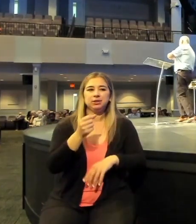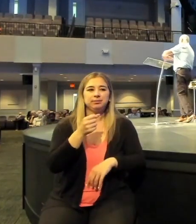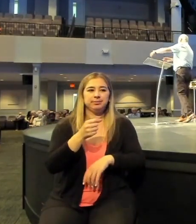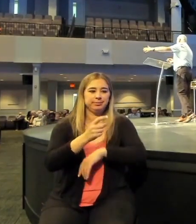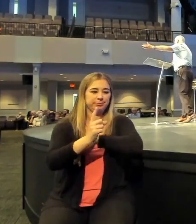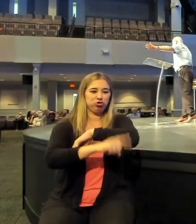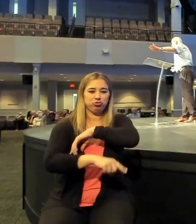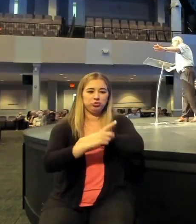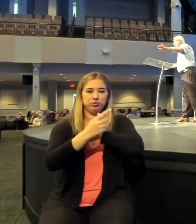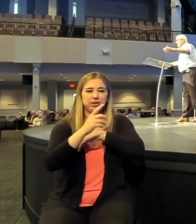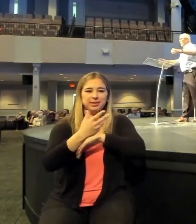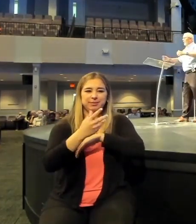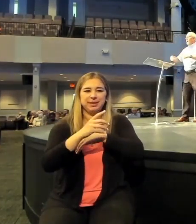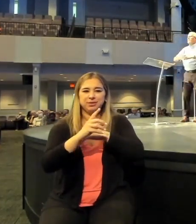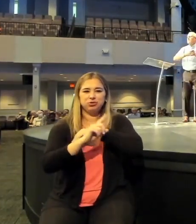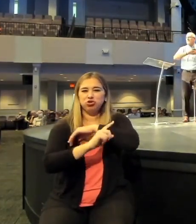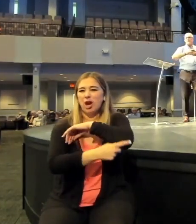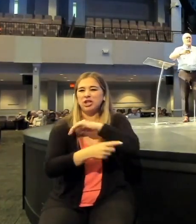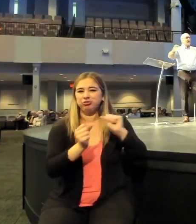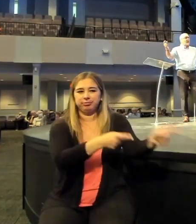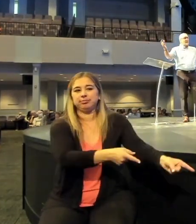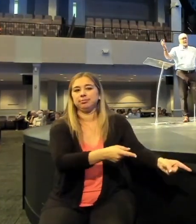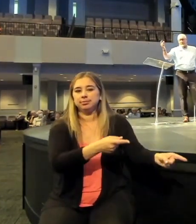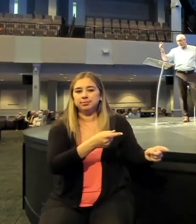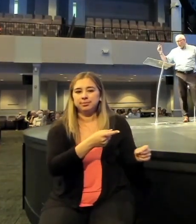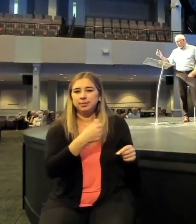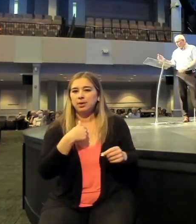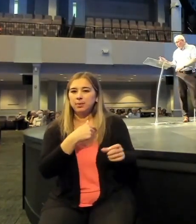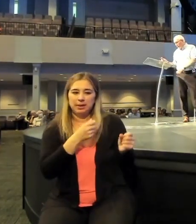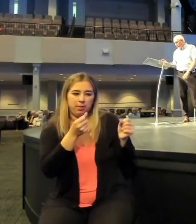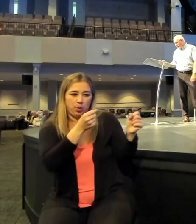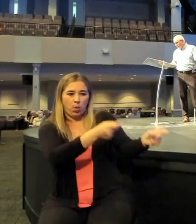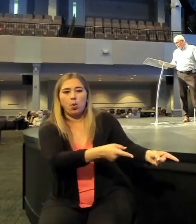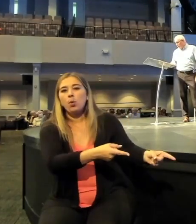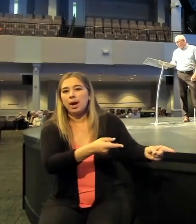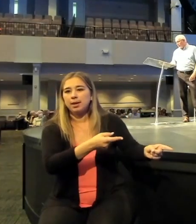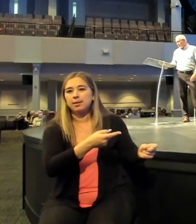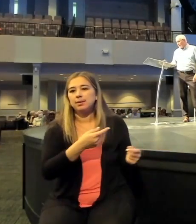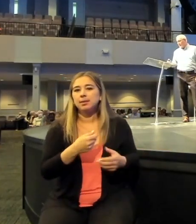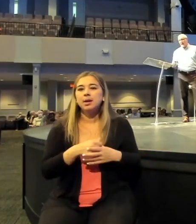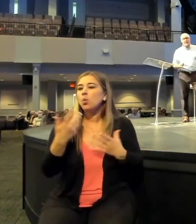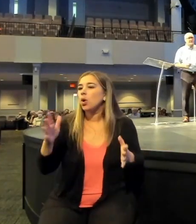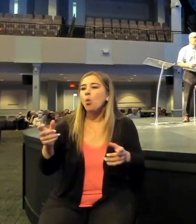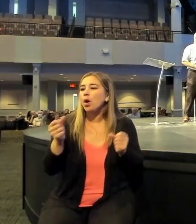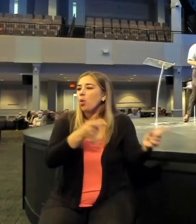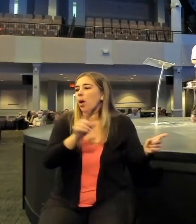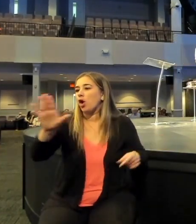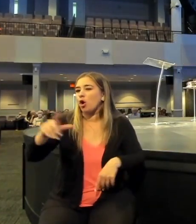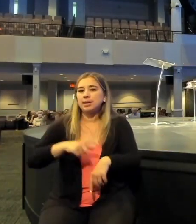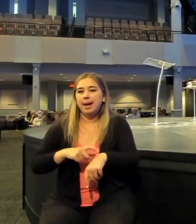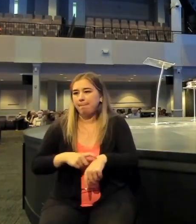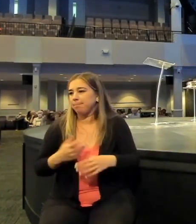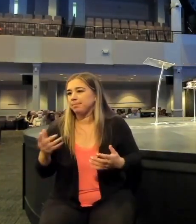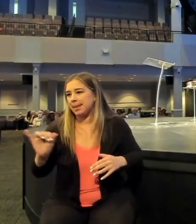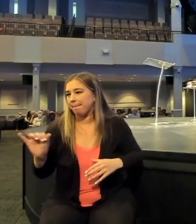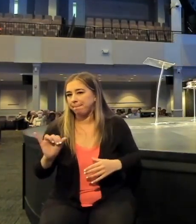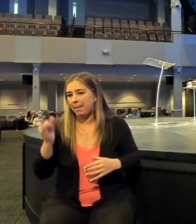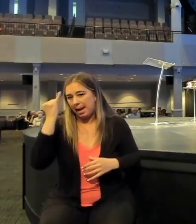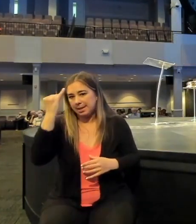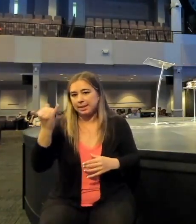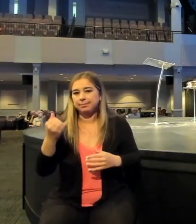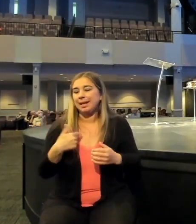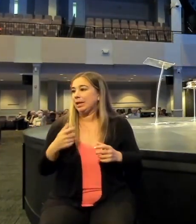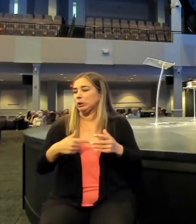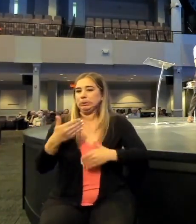is discarded, okay? Why just discard or throw away your time? Let's go to our third point today. I need to